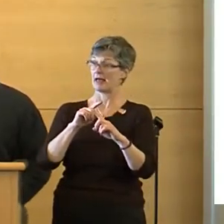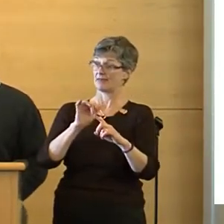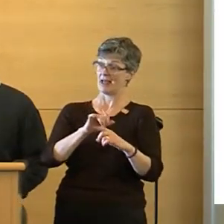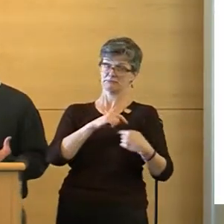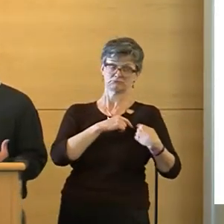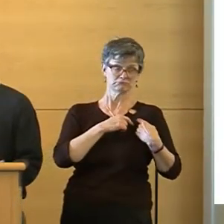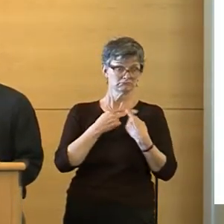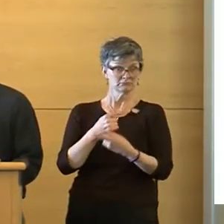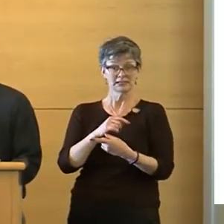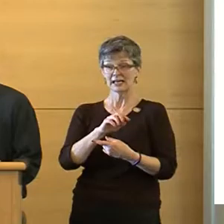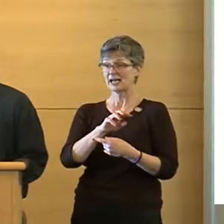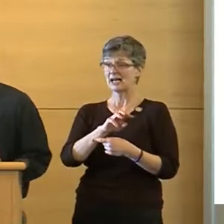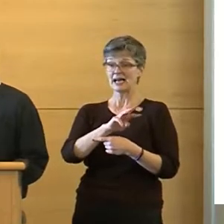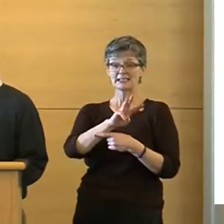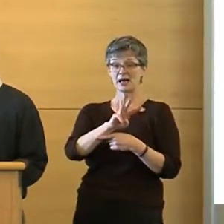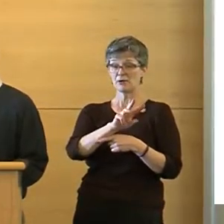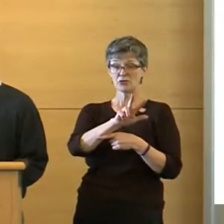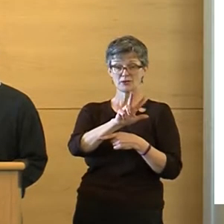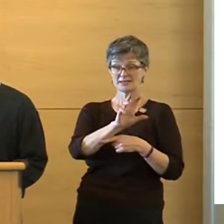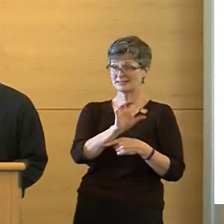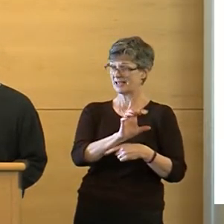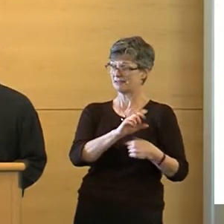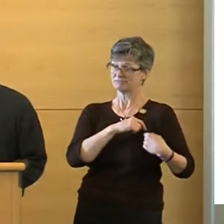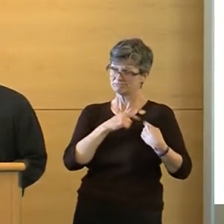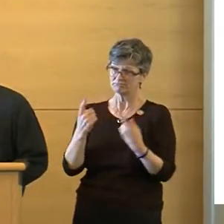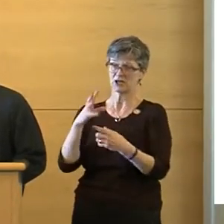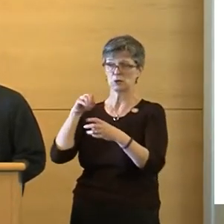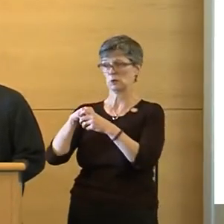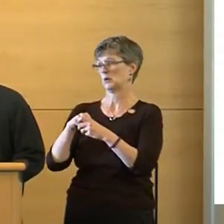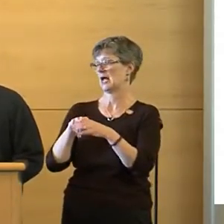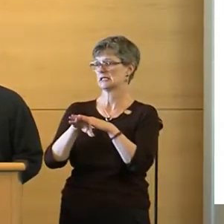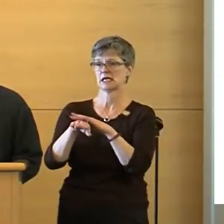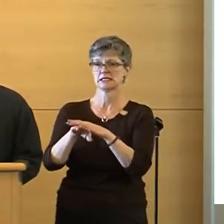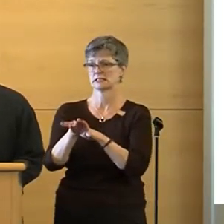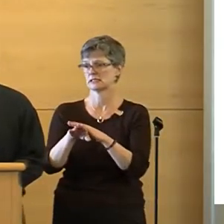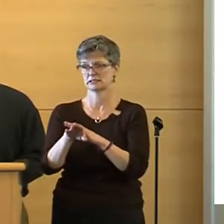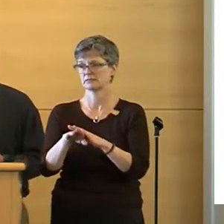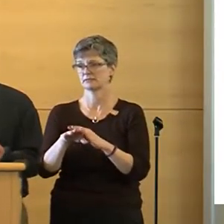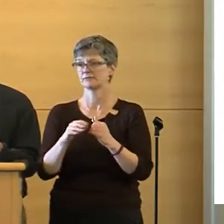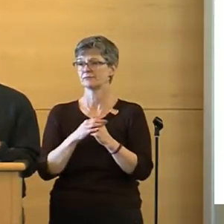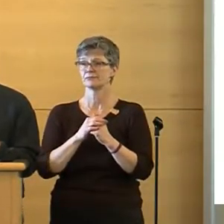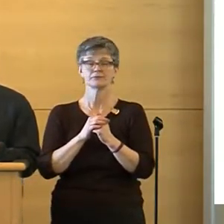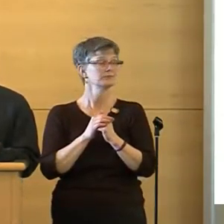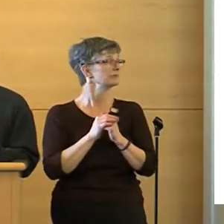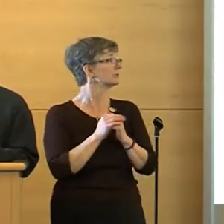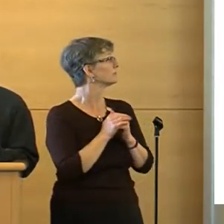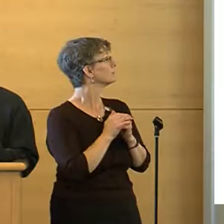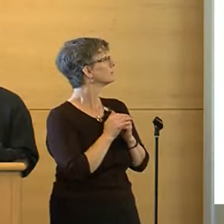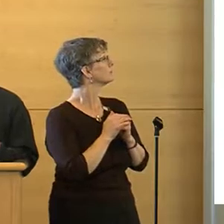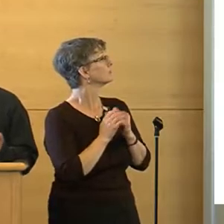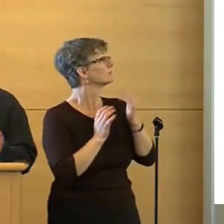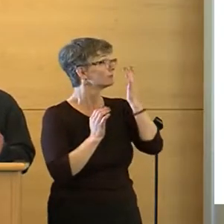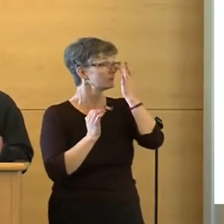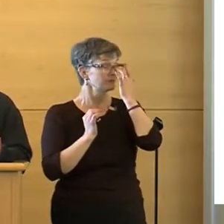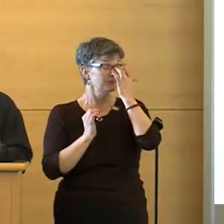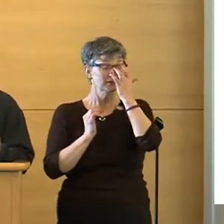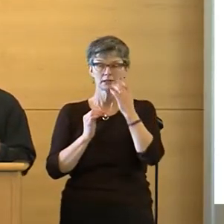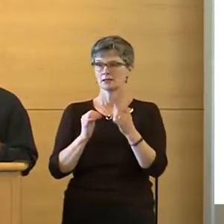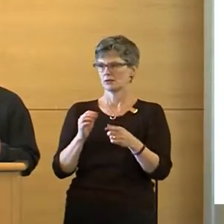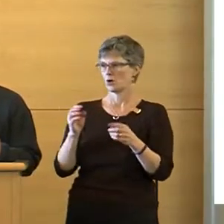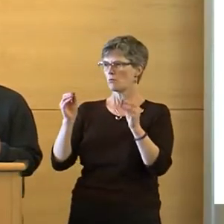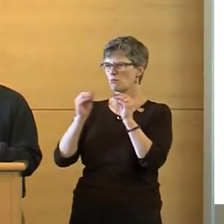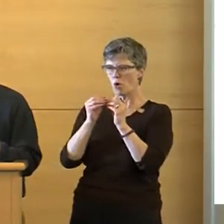to user behavior, because ARIA communicates that to their assistive technologies. So these